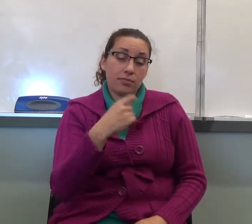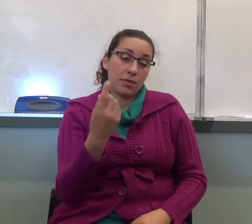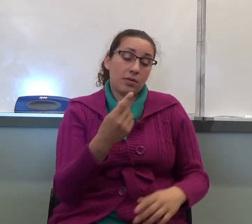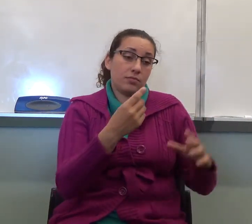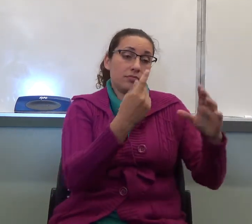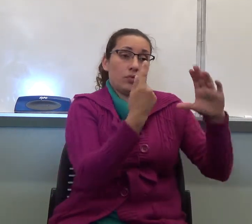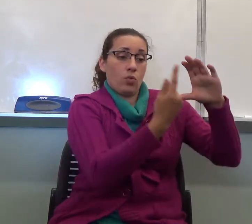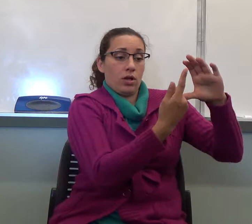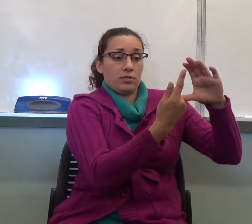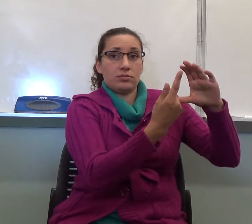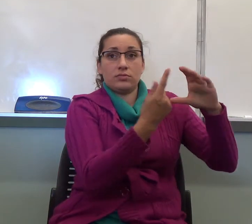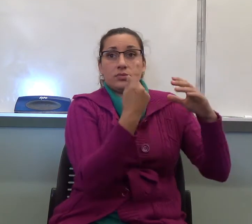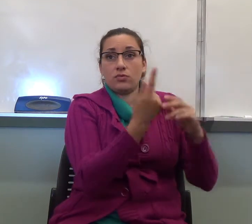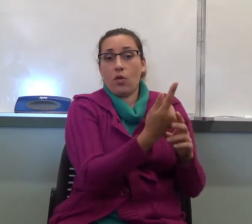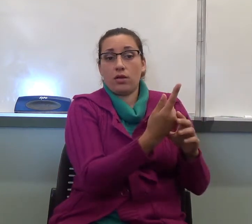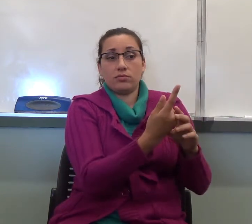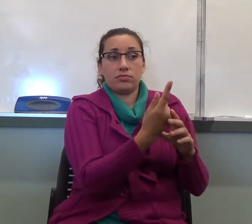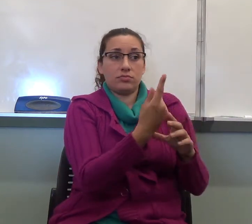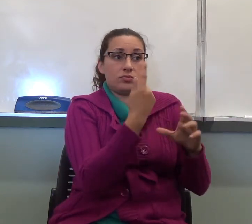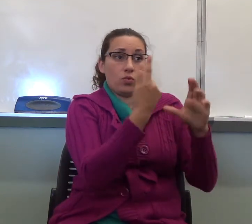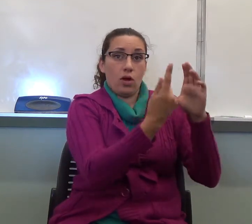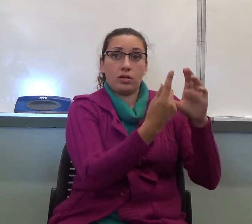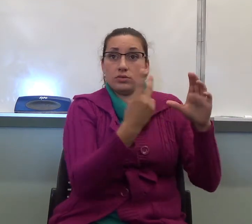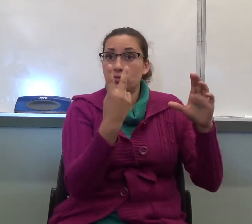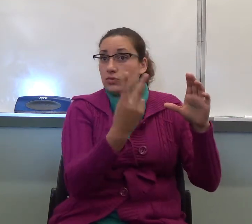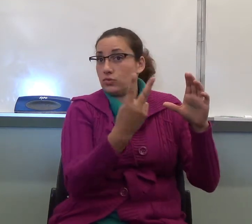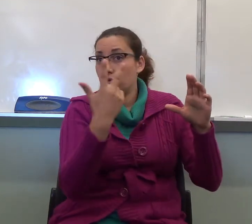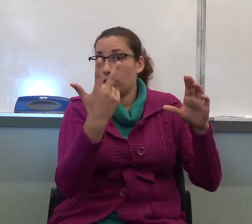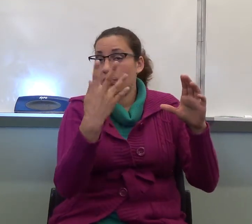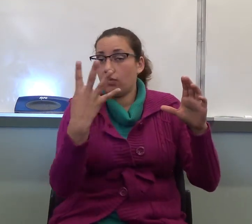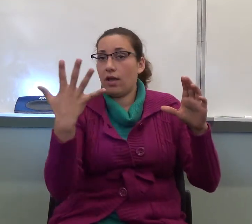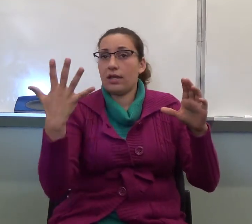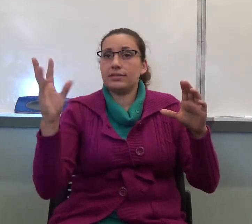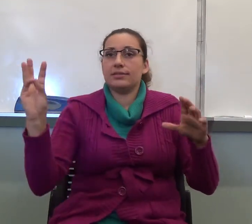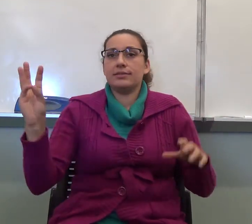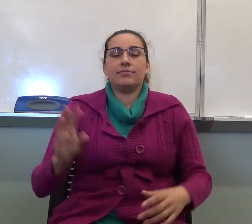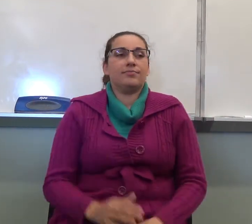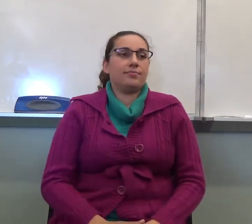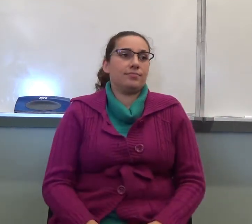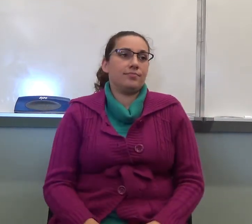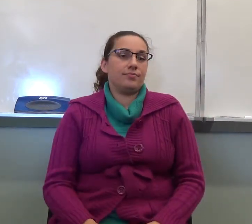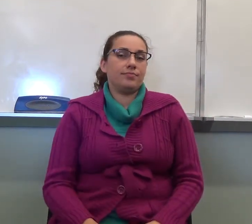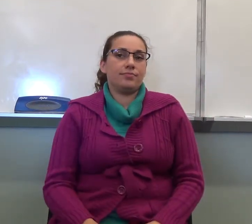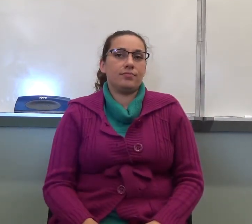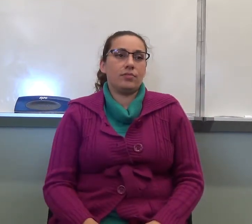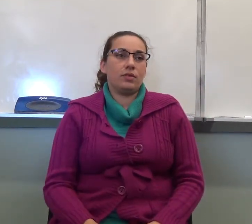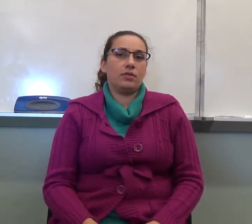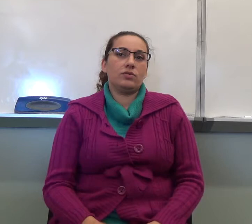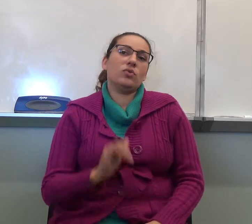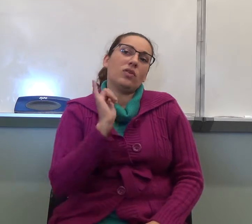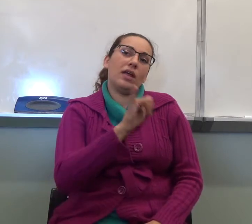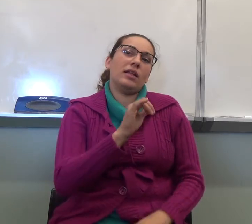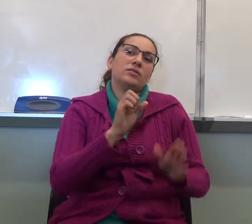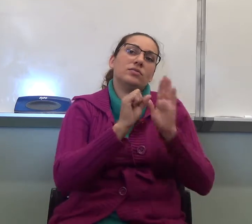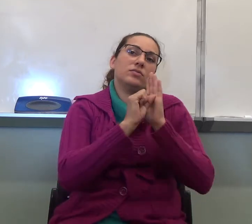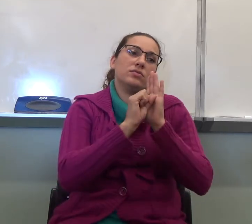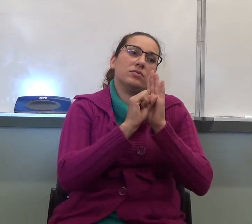1 little dot. So you get 2 or 3 or 4 or 5 or 6. So that's the actual sample space. That's